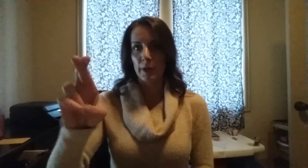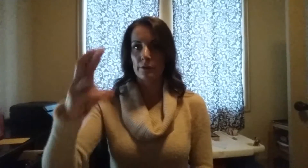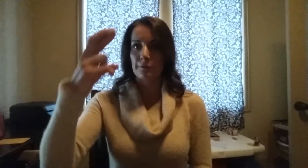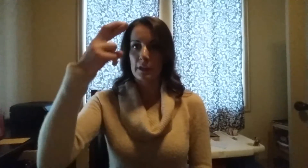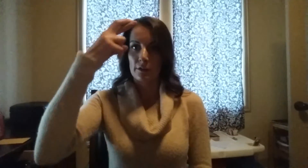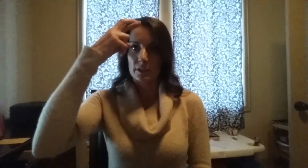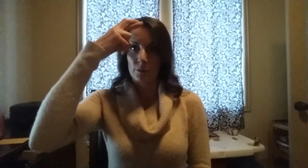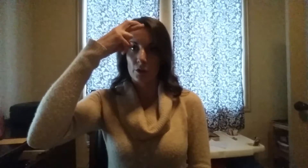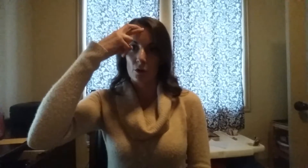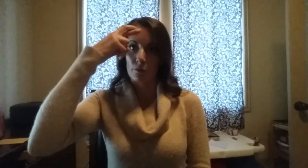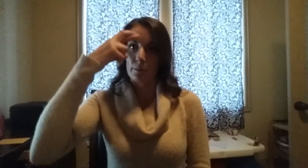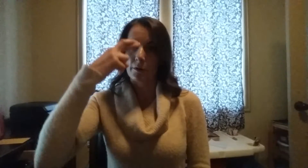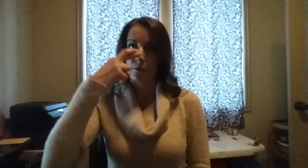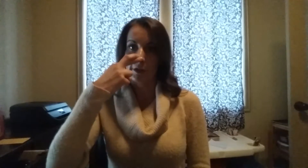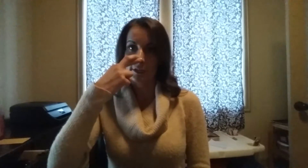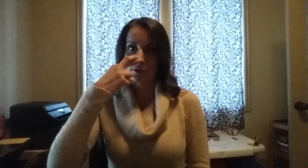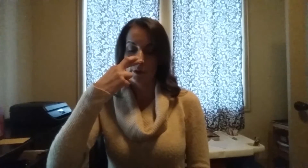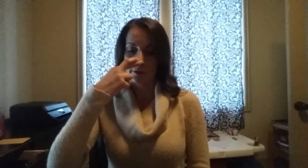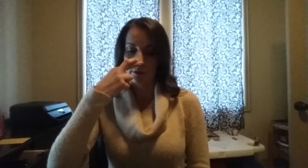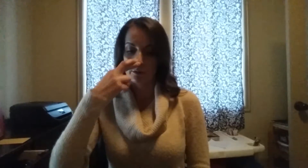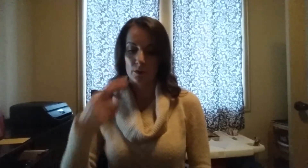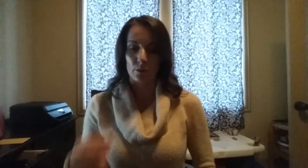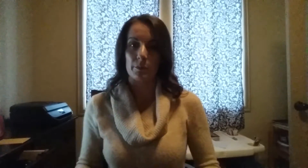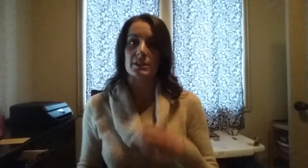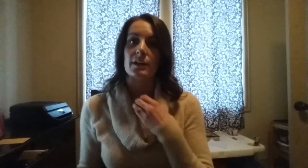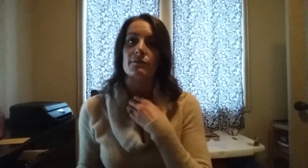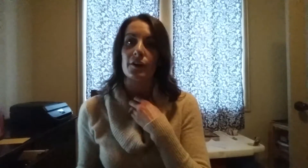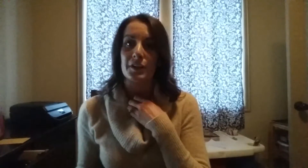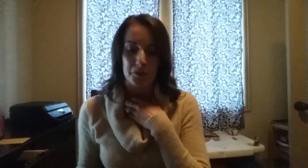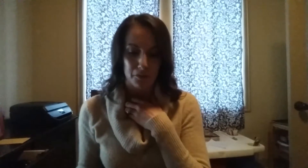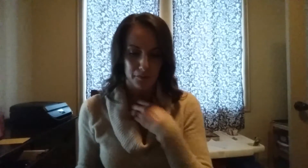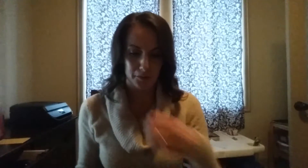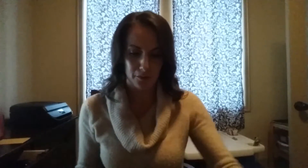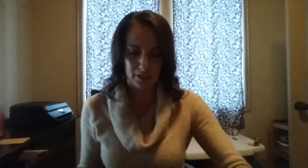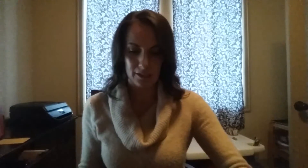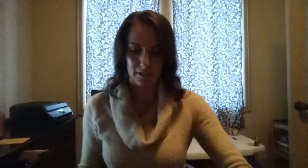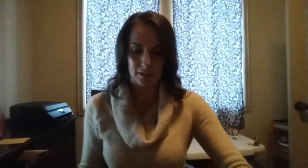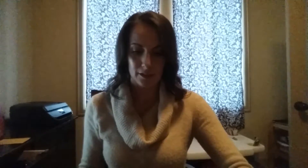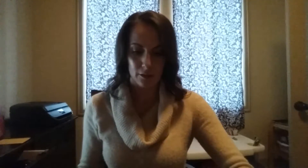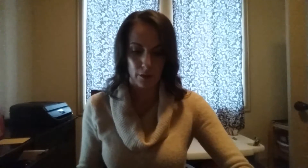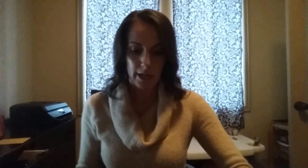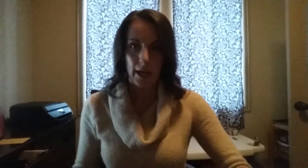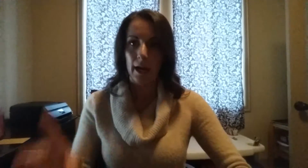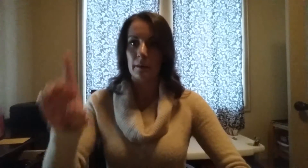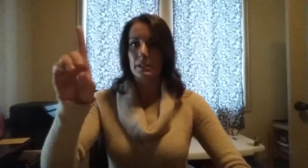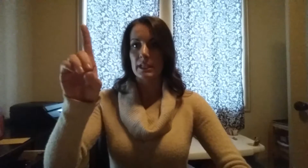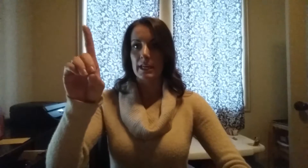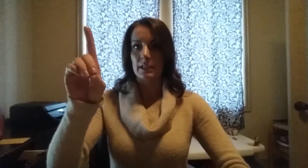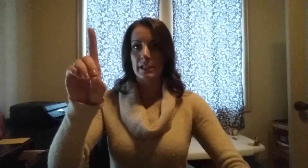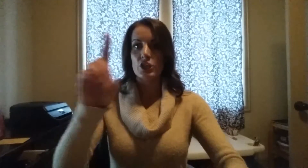around fingers, and we're going to go from our forehead to our nose. The Romans had very beautiful noses. So